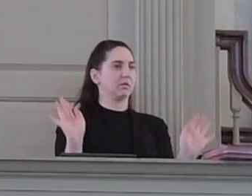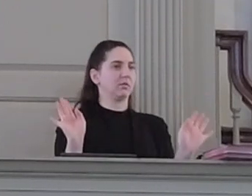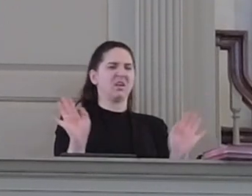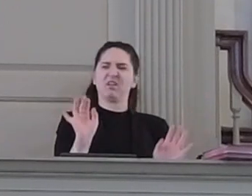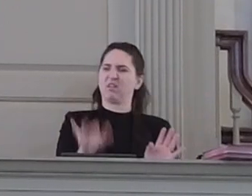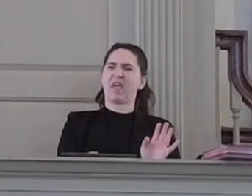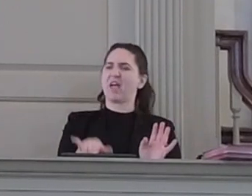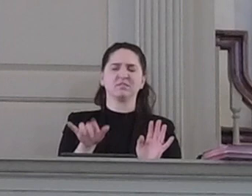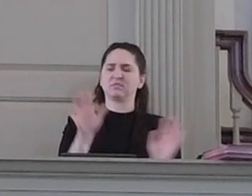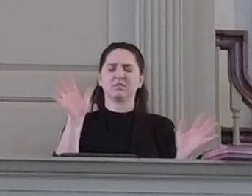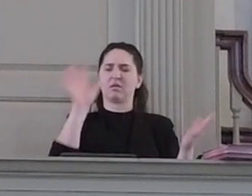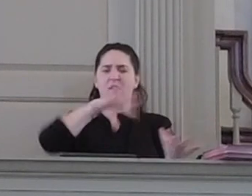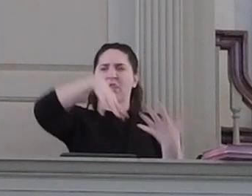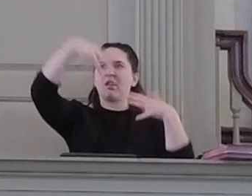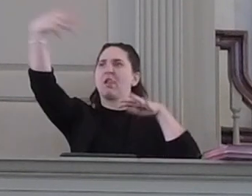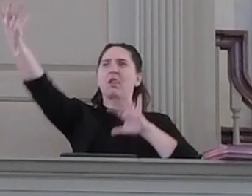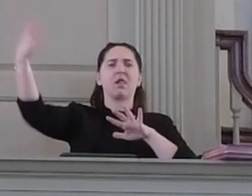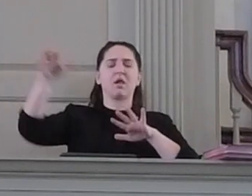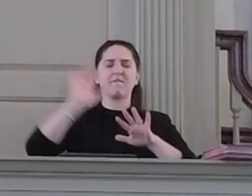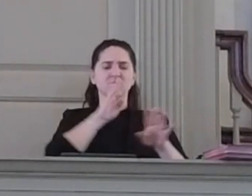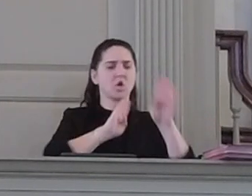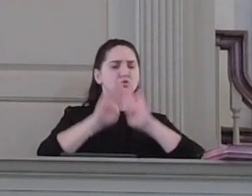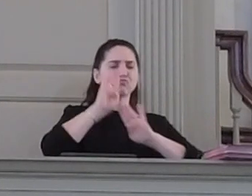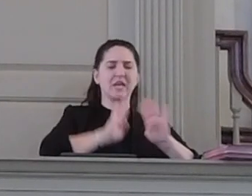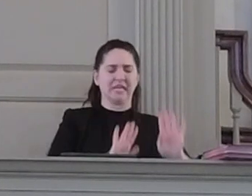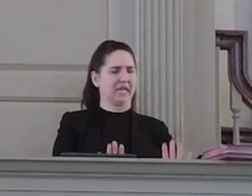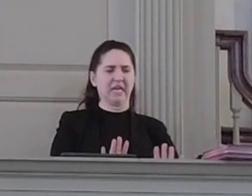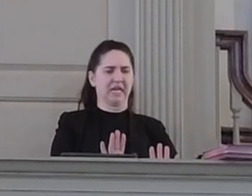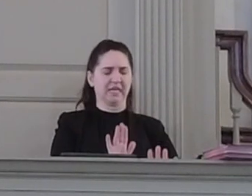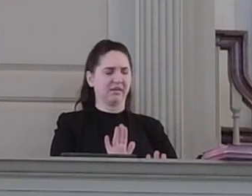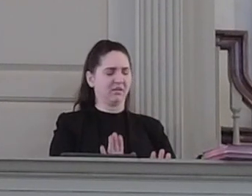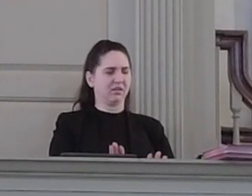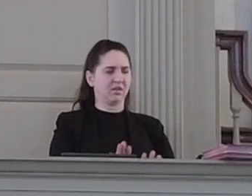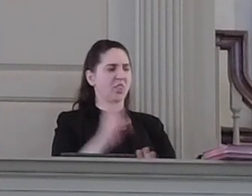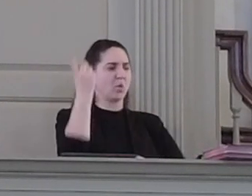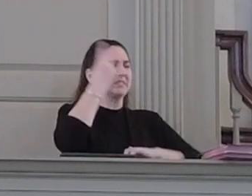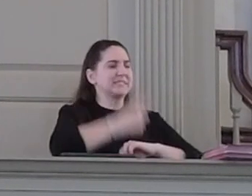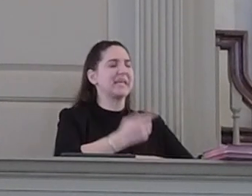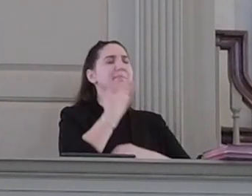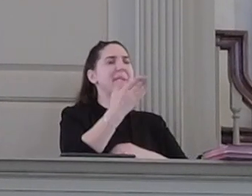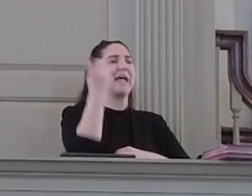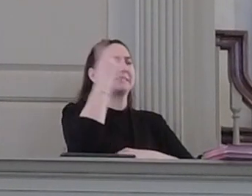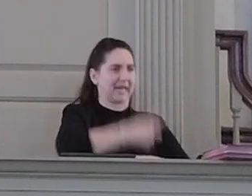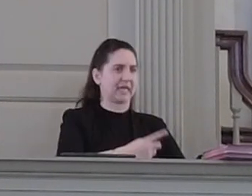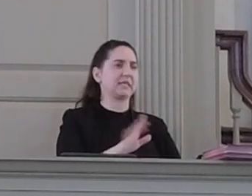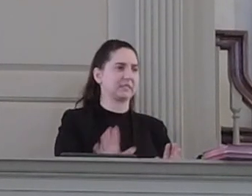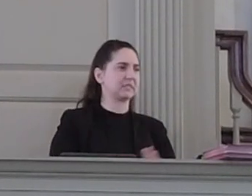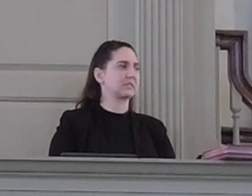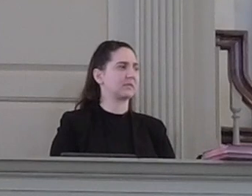Those encounters always made us frustrated and angry. Those days were bad days.